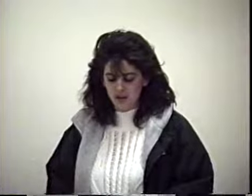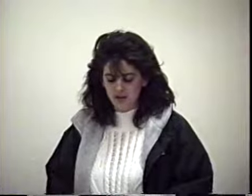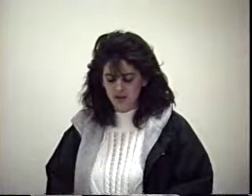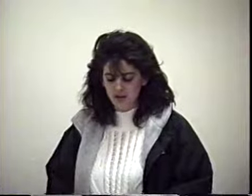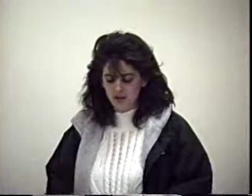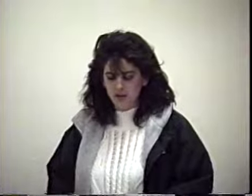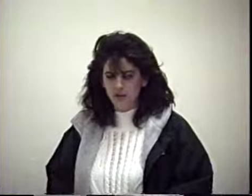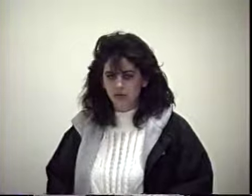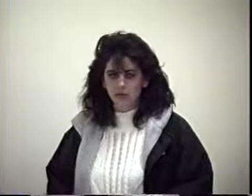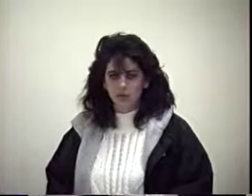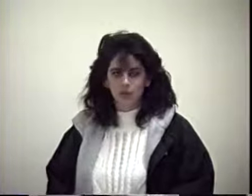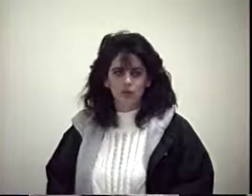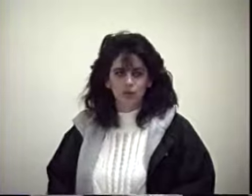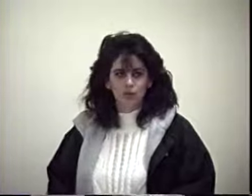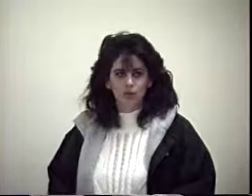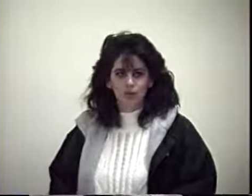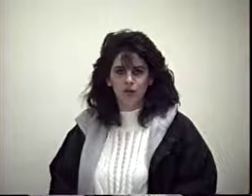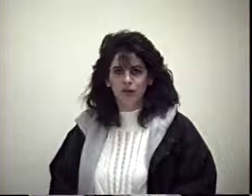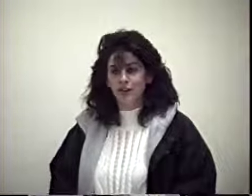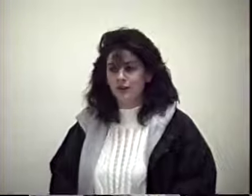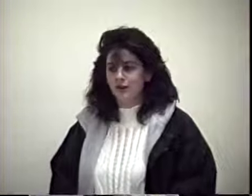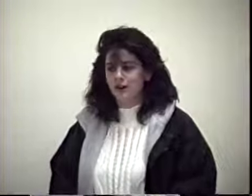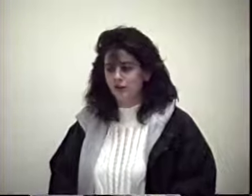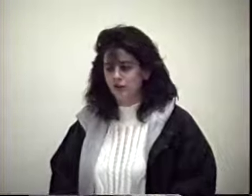and the people who were in this land first.